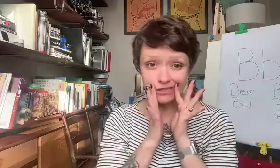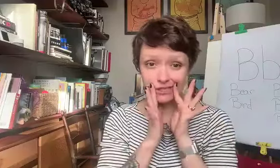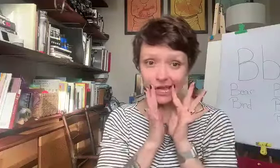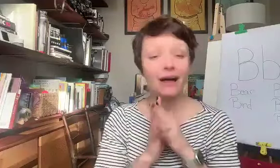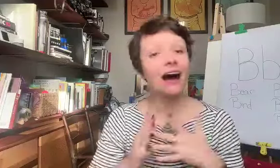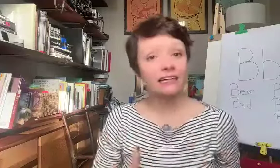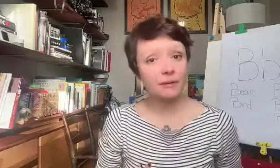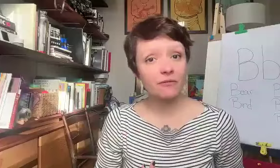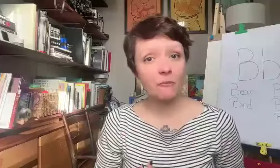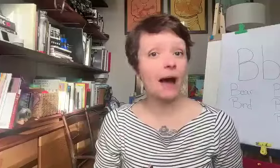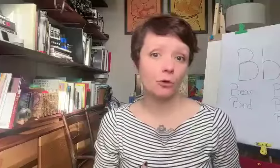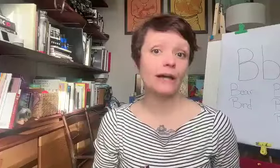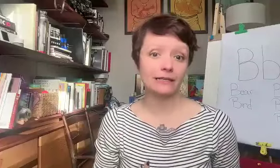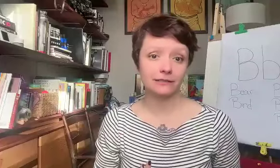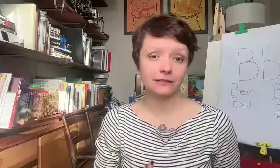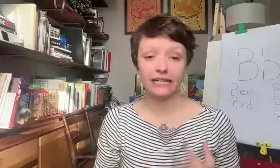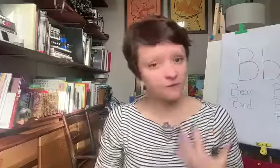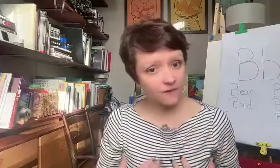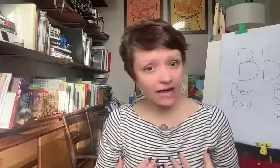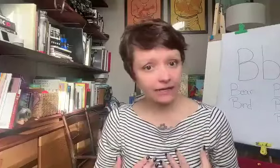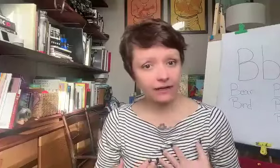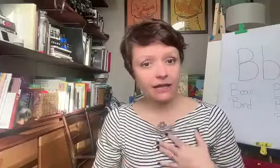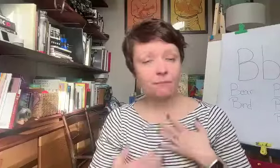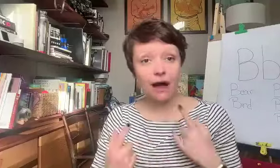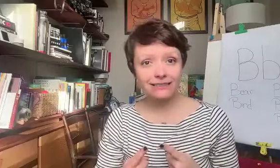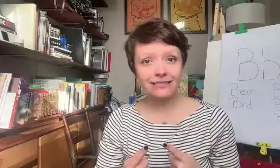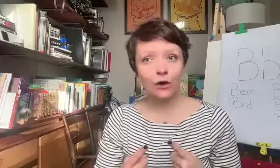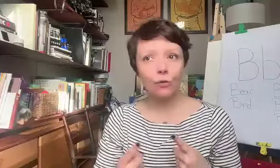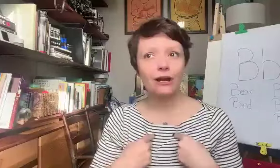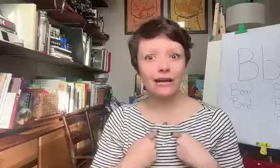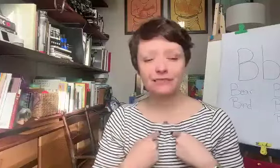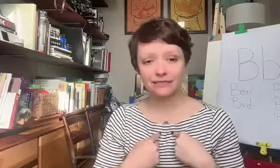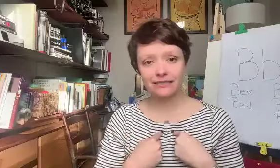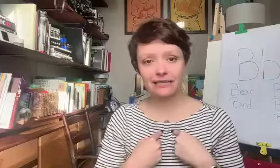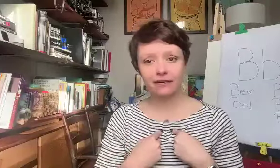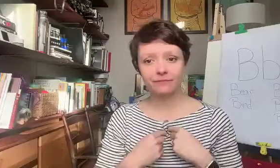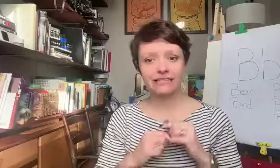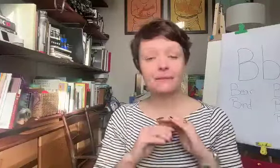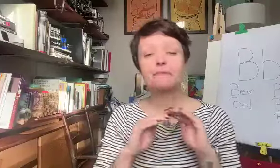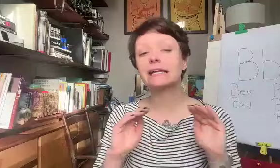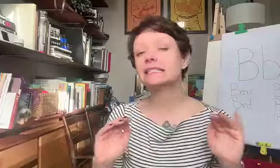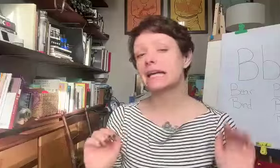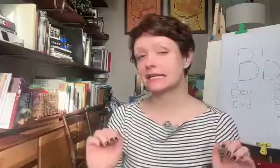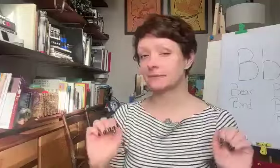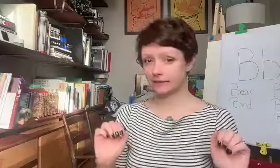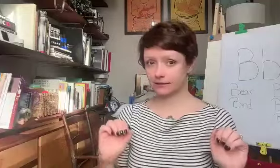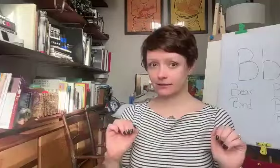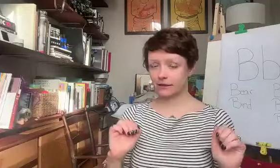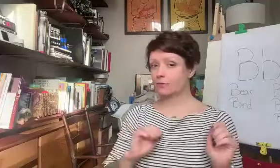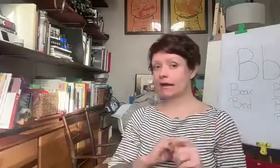to them, a little bit of a pop quiz. It's fun, but we are able to see, it's like a mini assessment. We're able